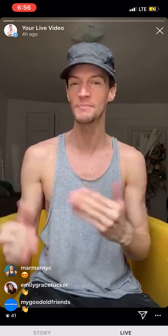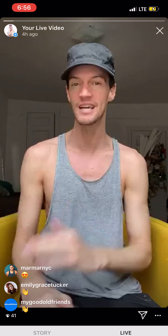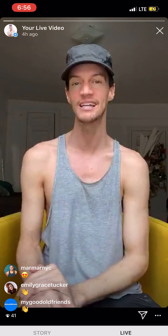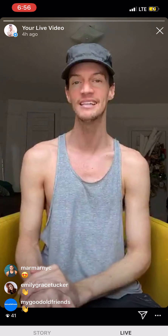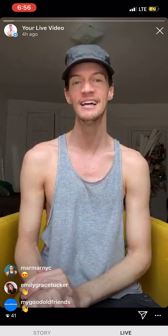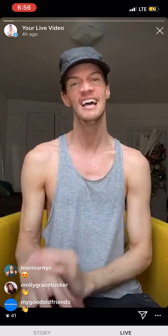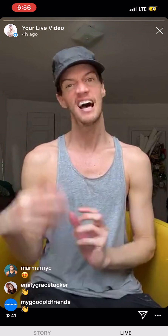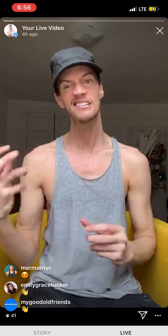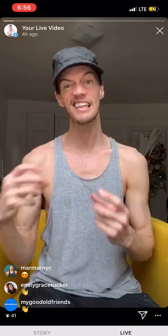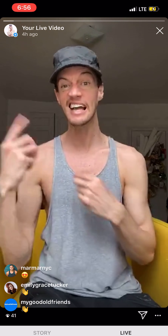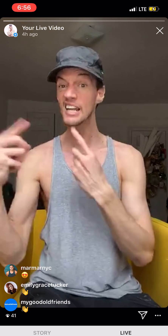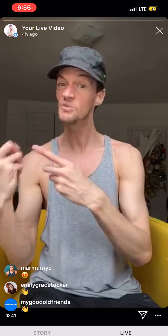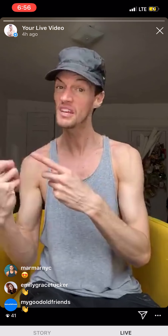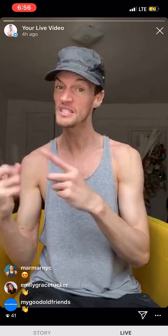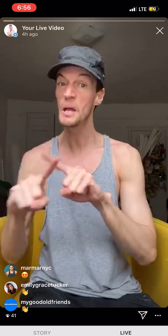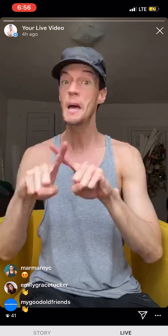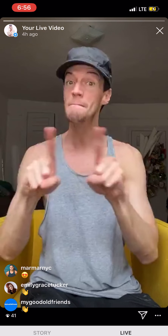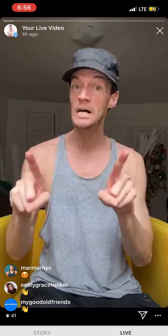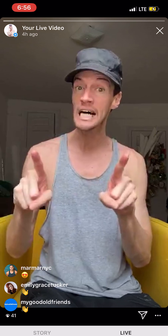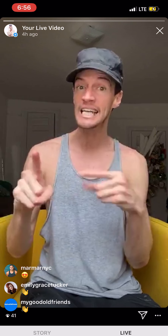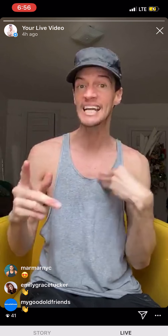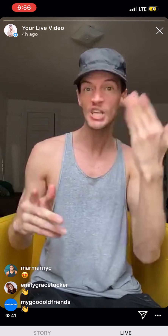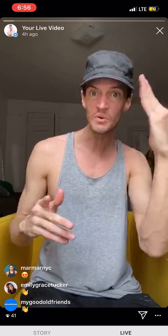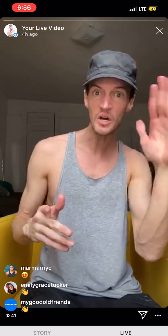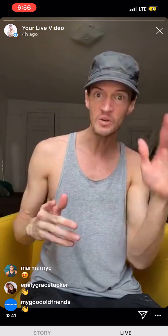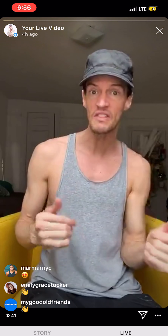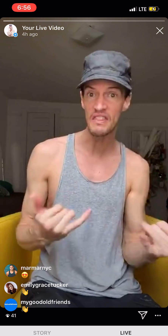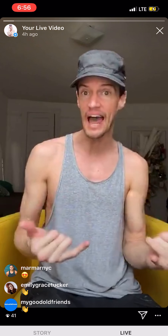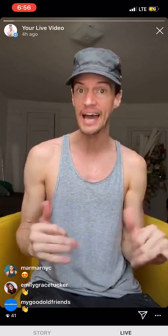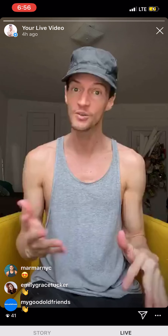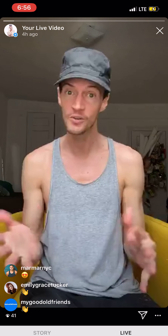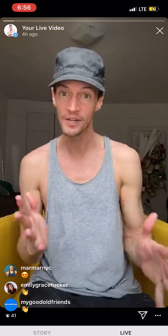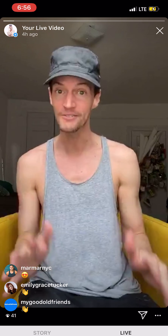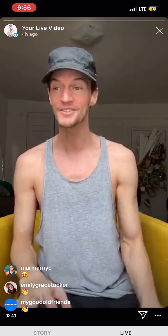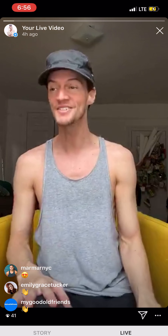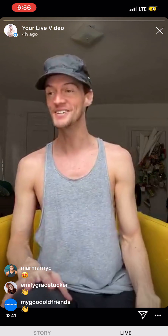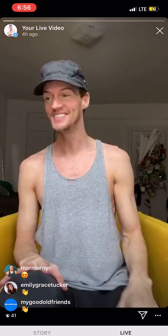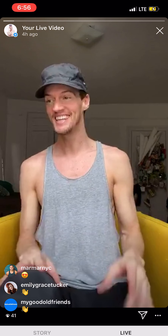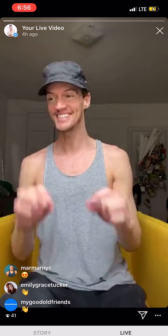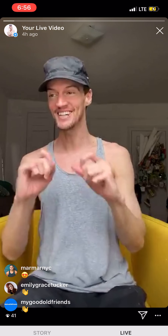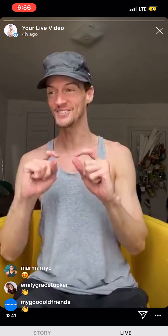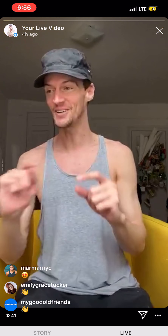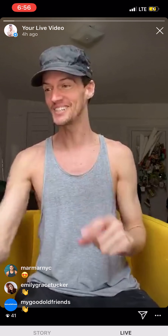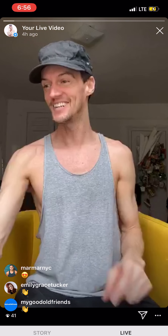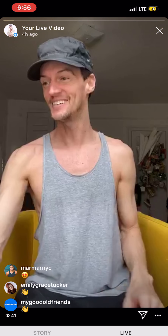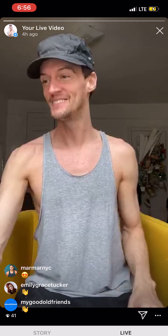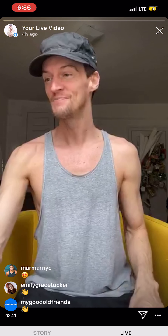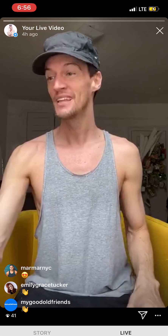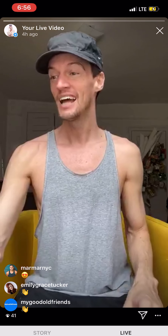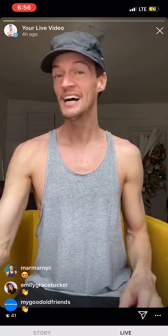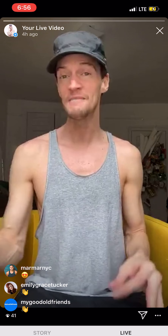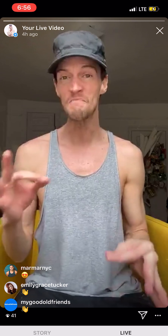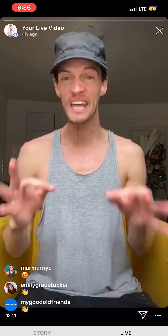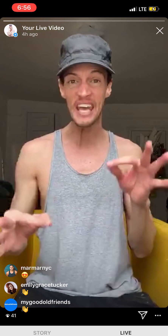signing. I'll say, like, I know this, but I don't know that, or whatever. So that's a great one to know. If.